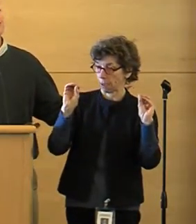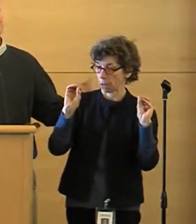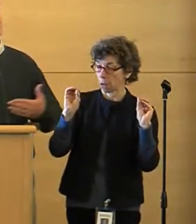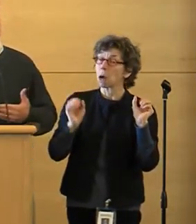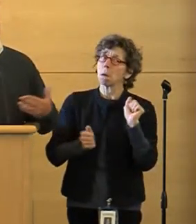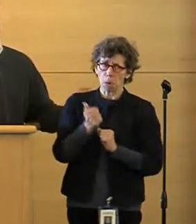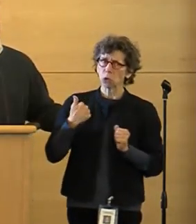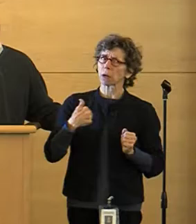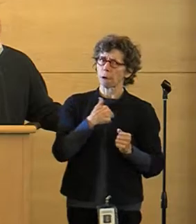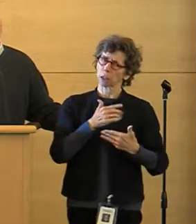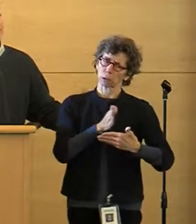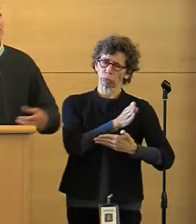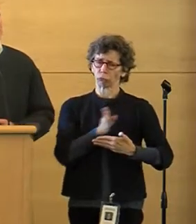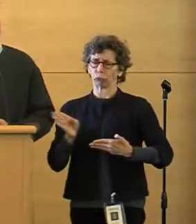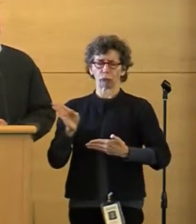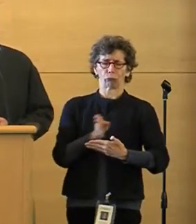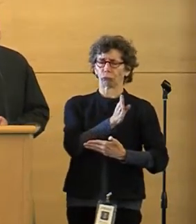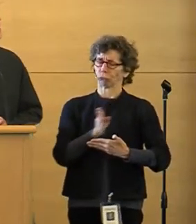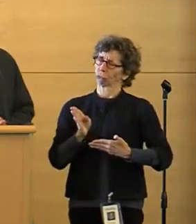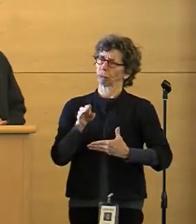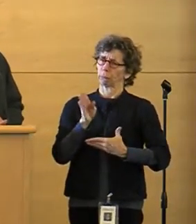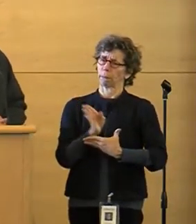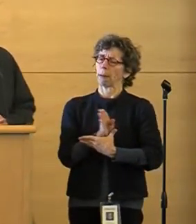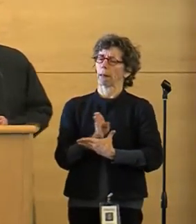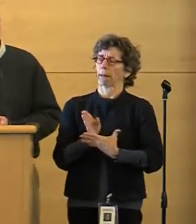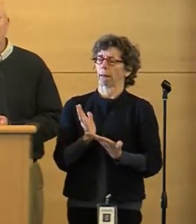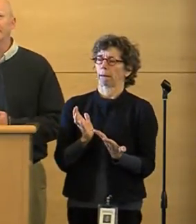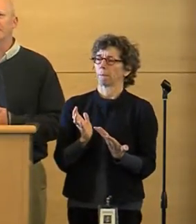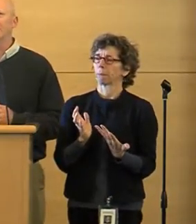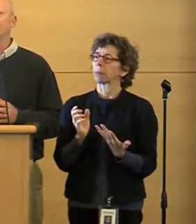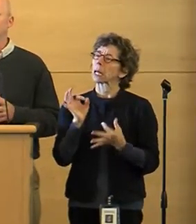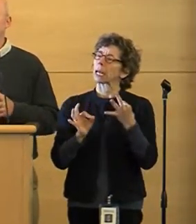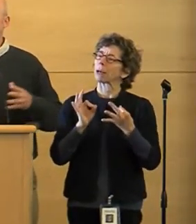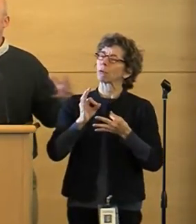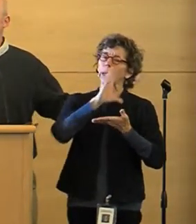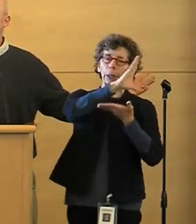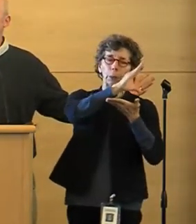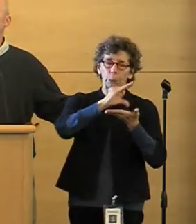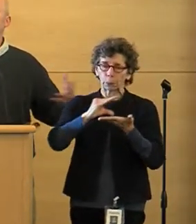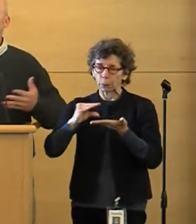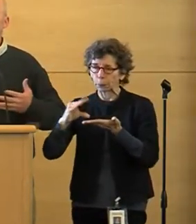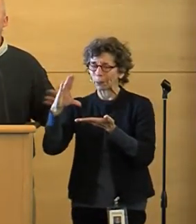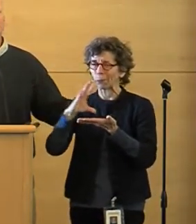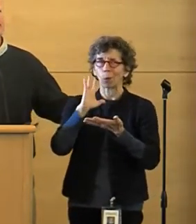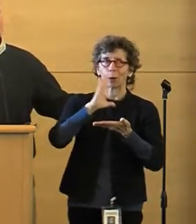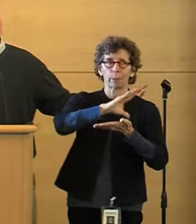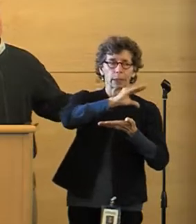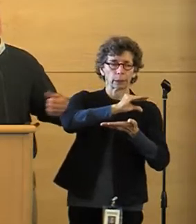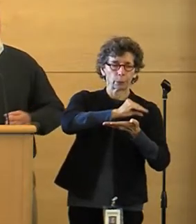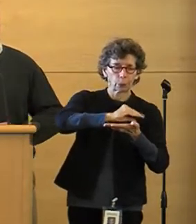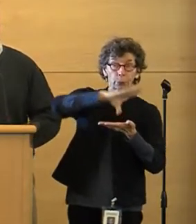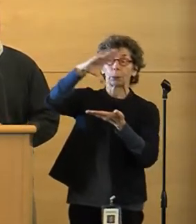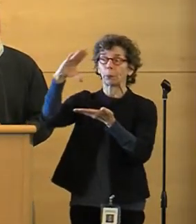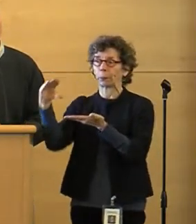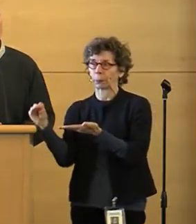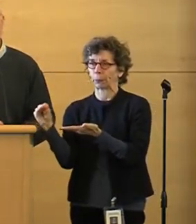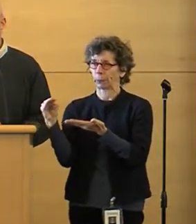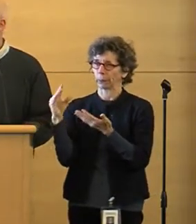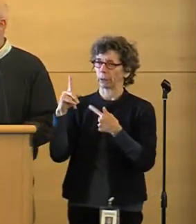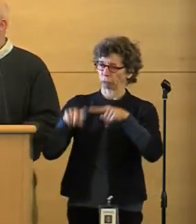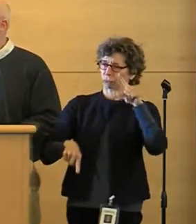Okay, there are 3-4 people in the crowd. There always are a few that have 20/20 vision. A few people here are not able to